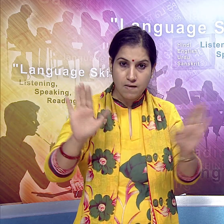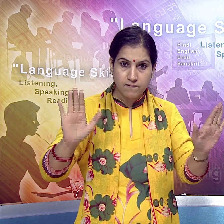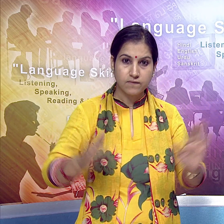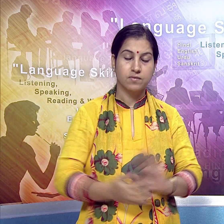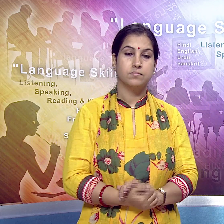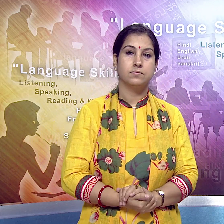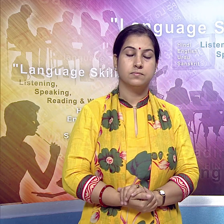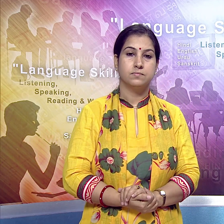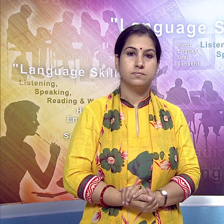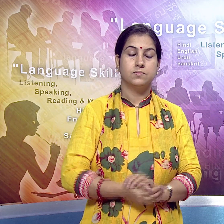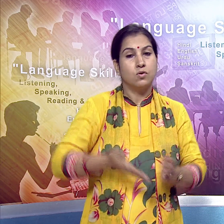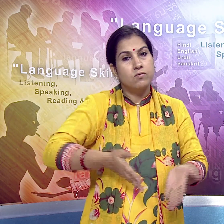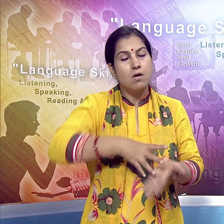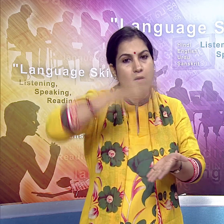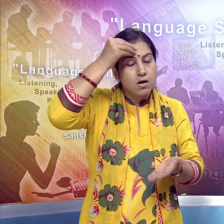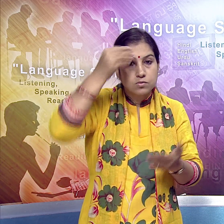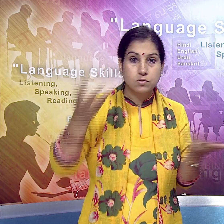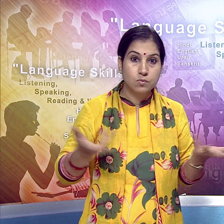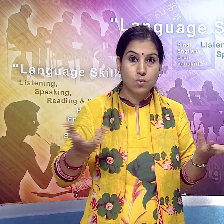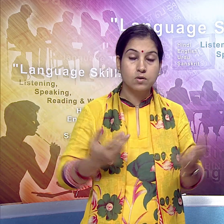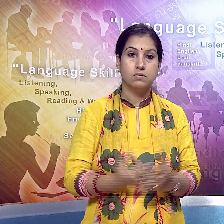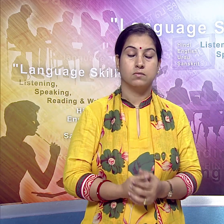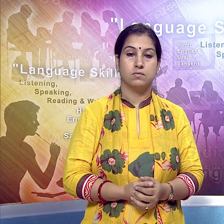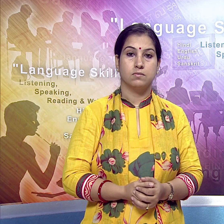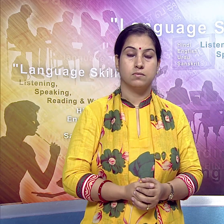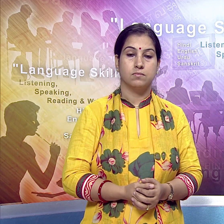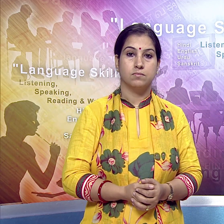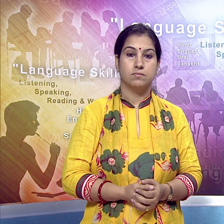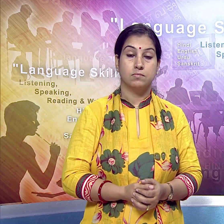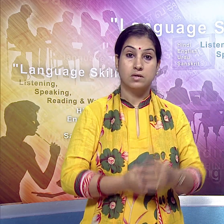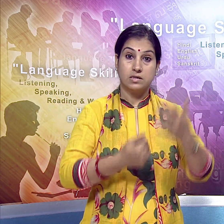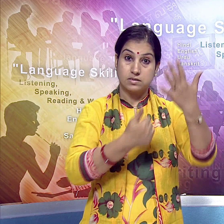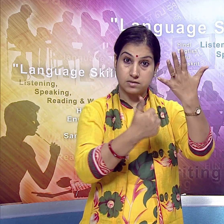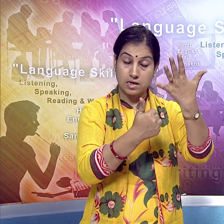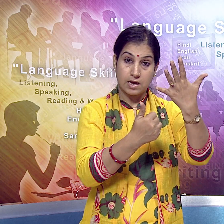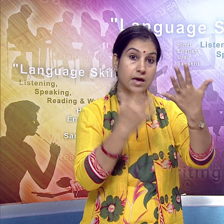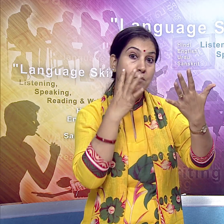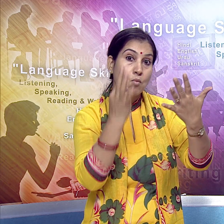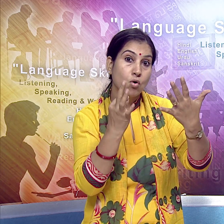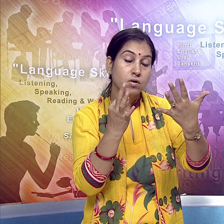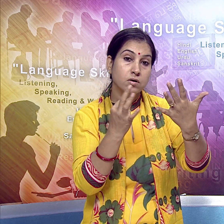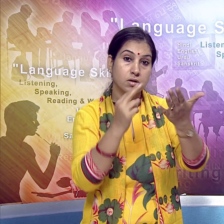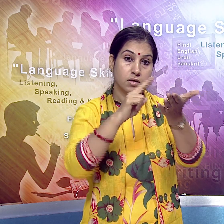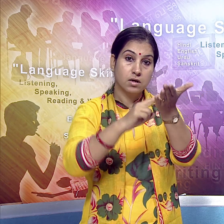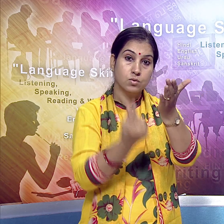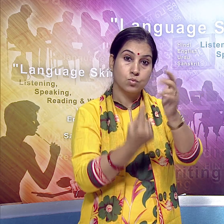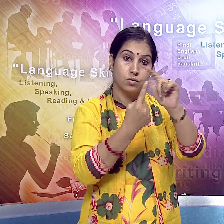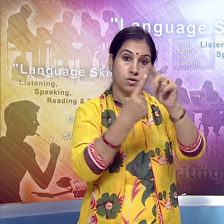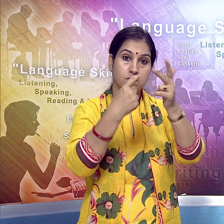So we have understood what are the functions of 6 main nutrients which are present in